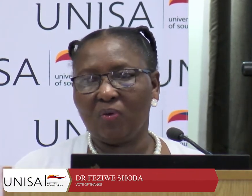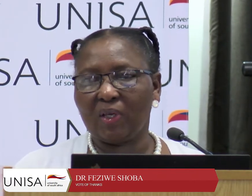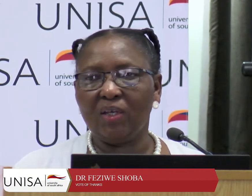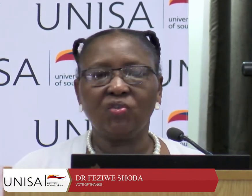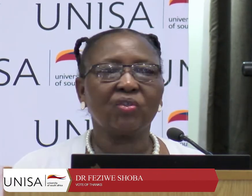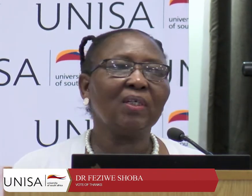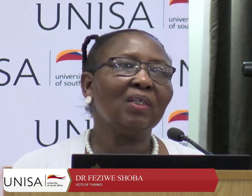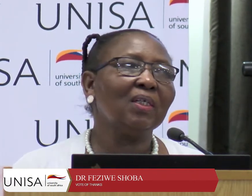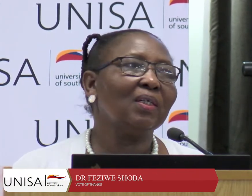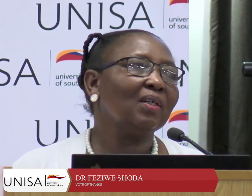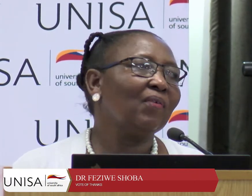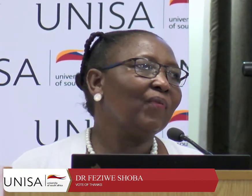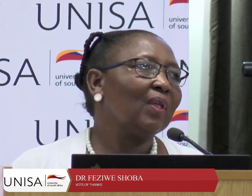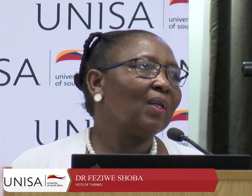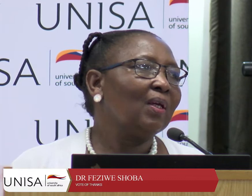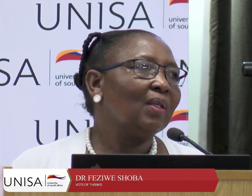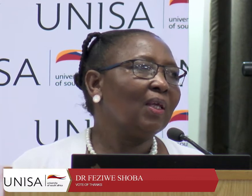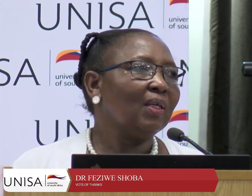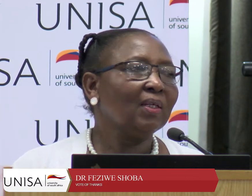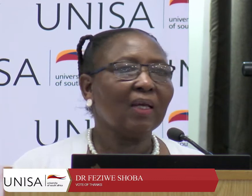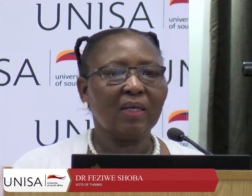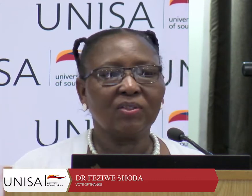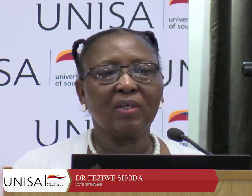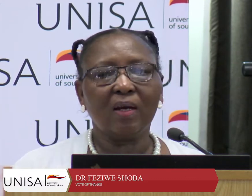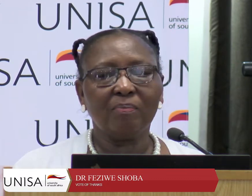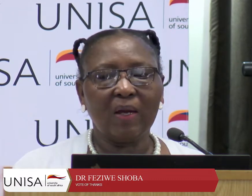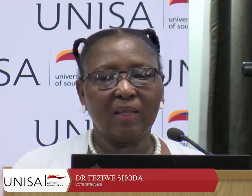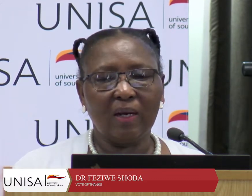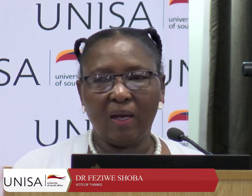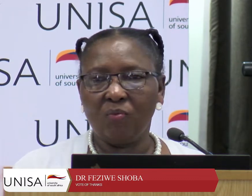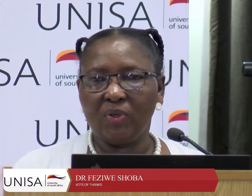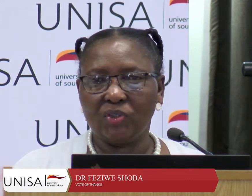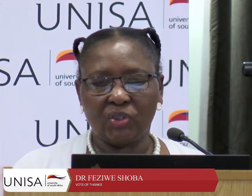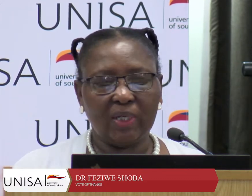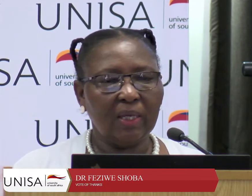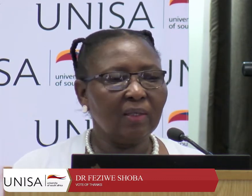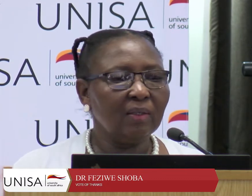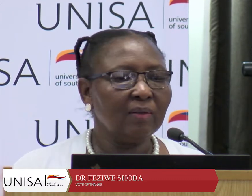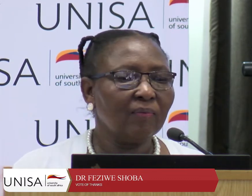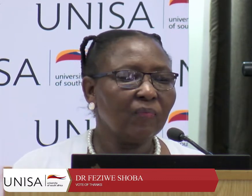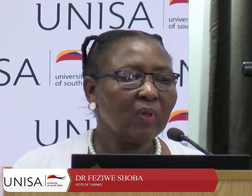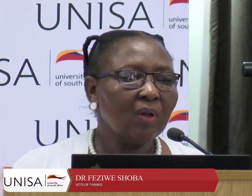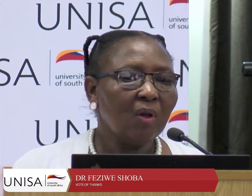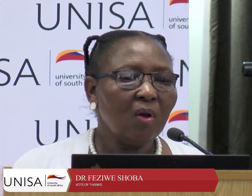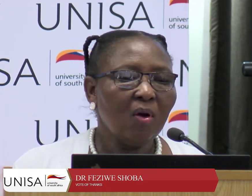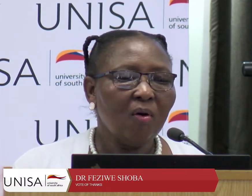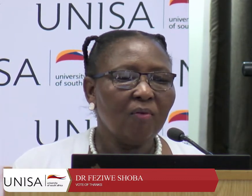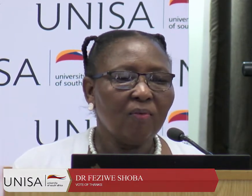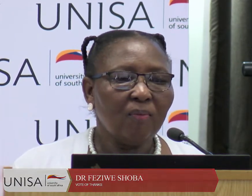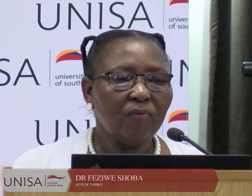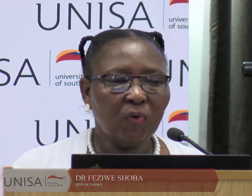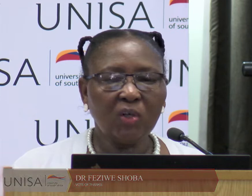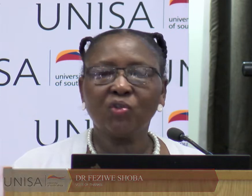august occasion, the International Mother Language Day.